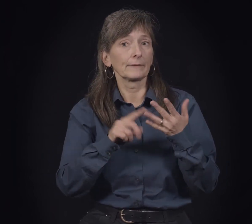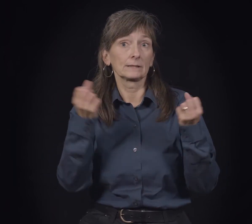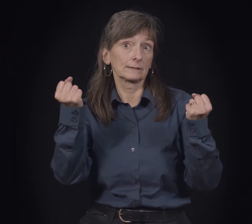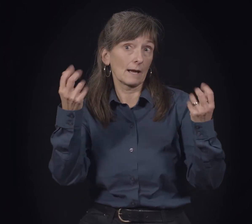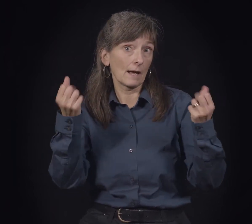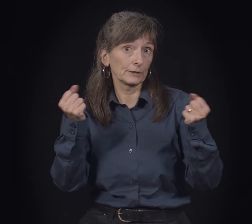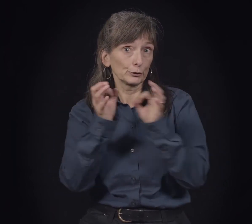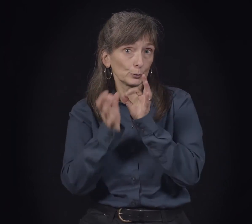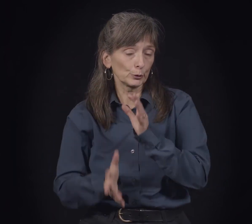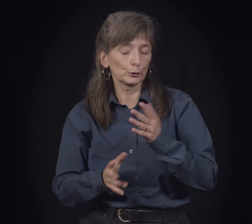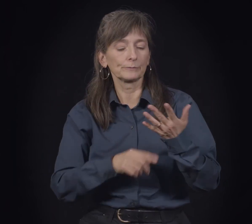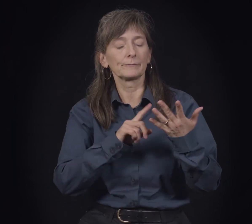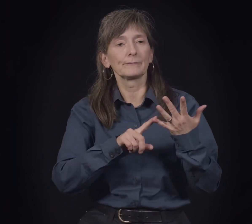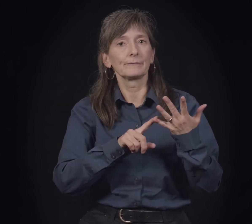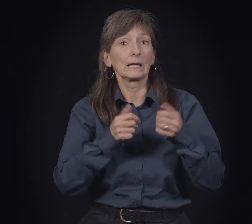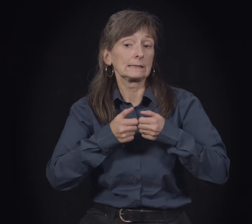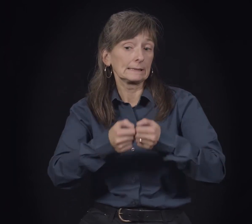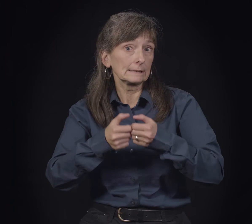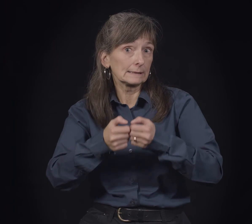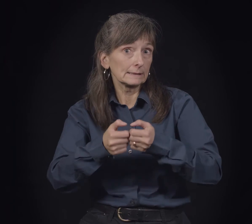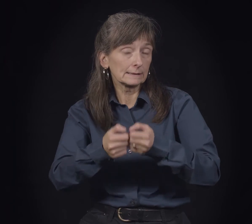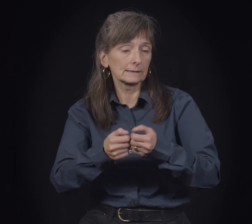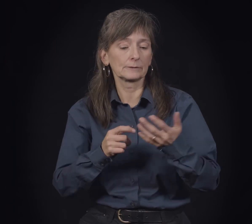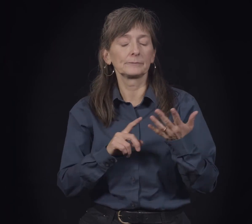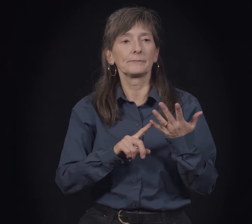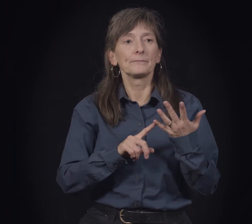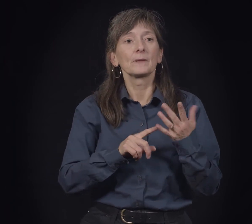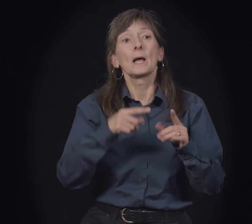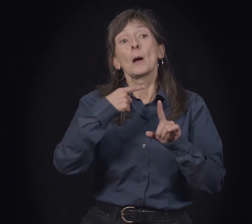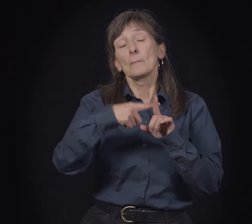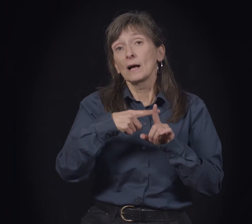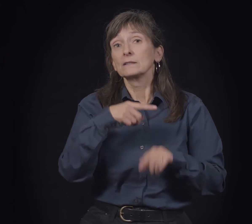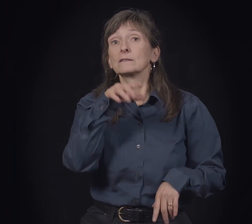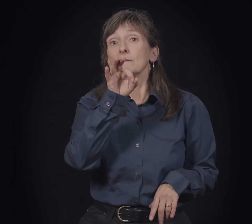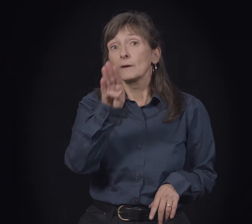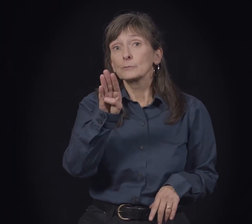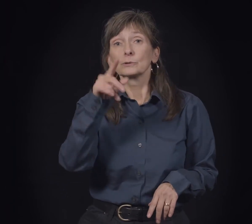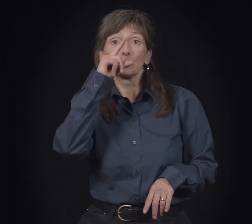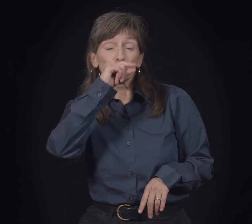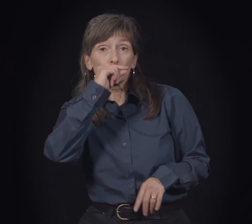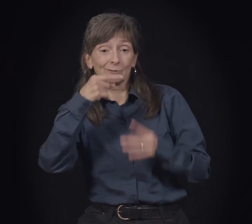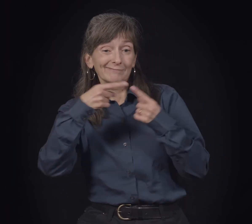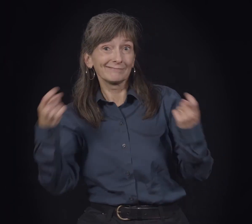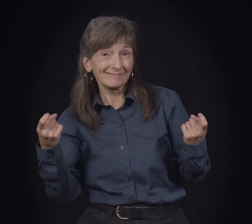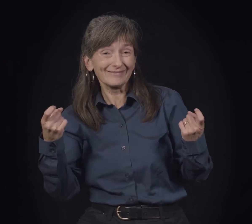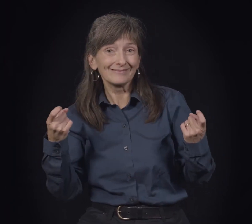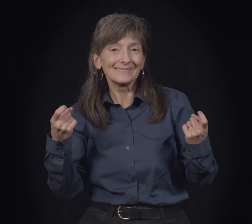text messaging, and the use of social media with a dedicated government staff to monitor and address